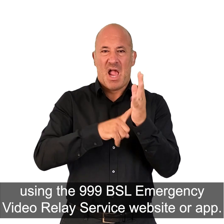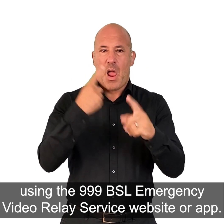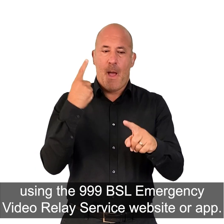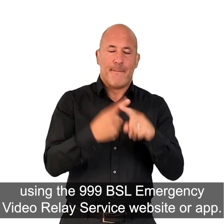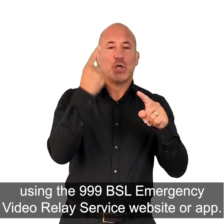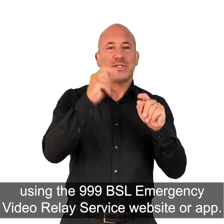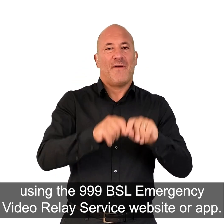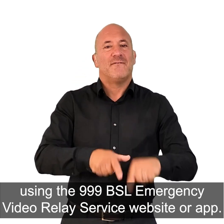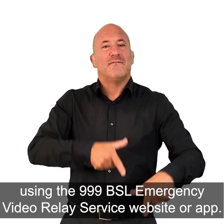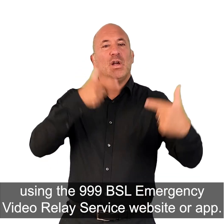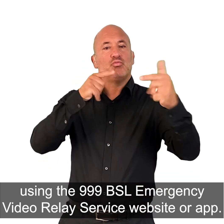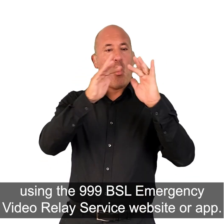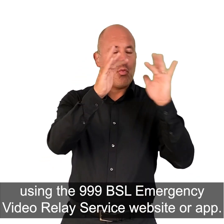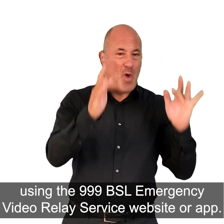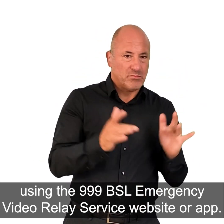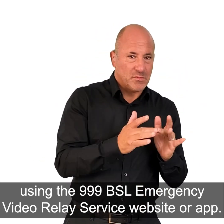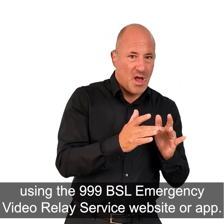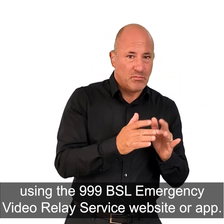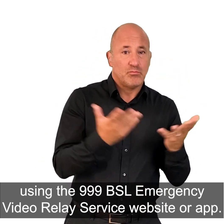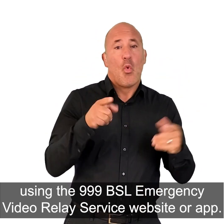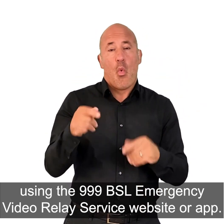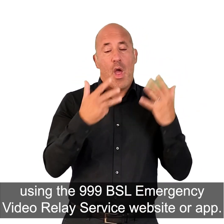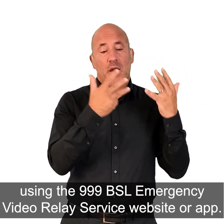BSL Emergency Video Relay Service website or app.